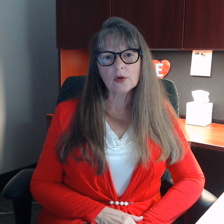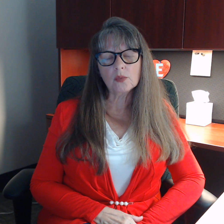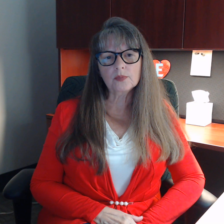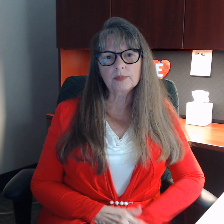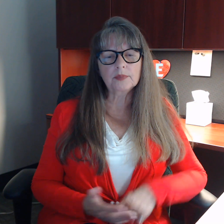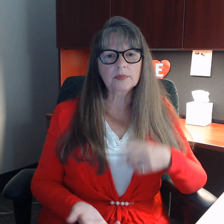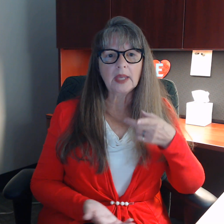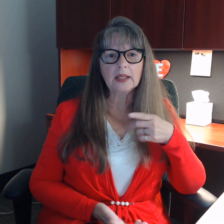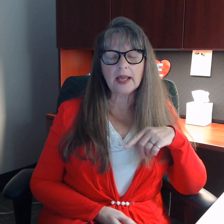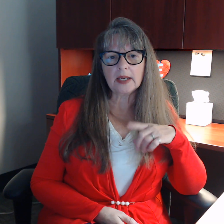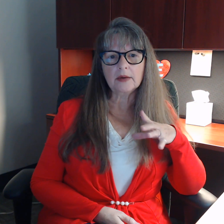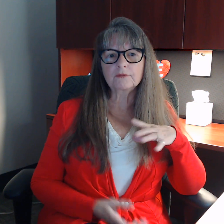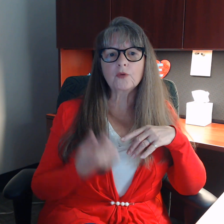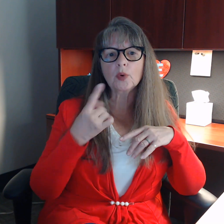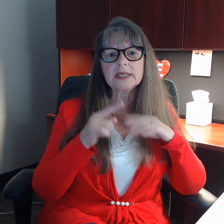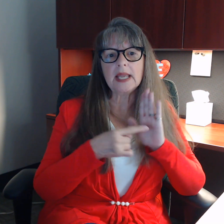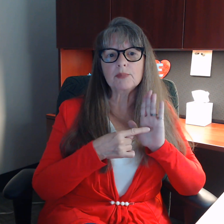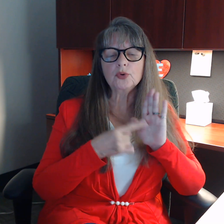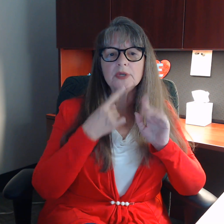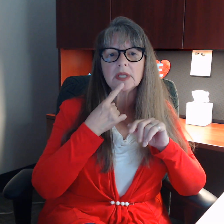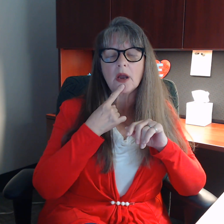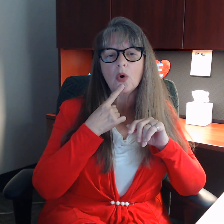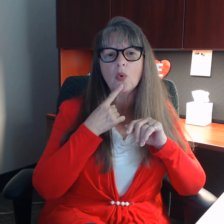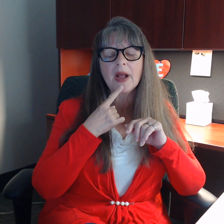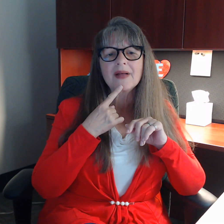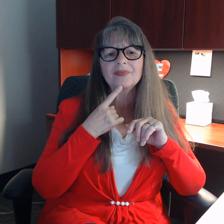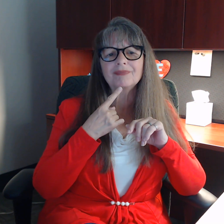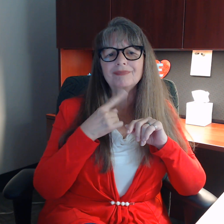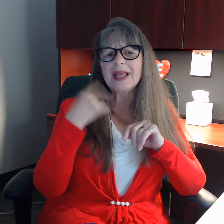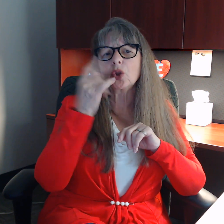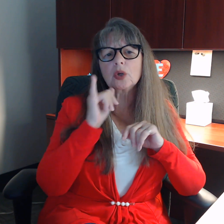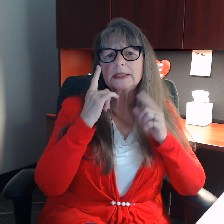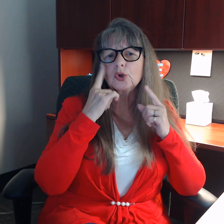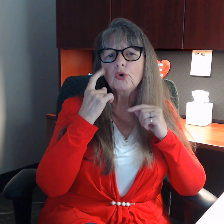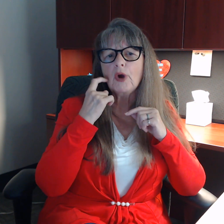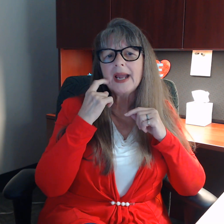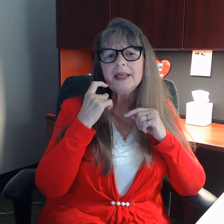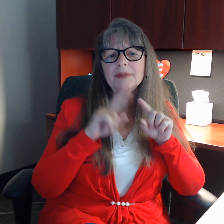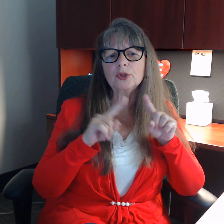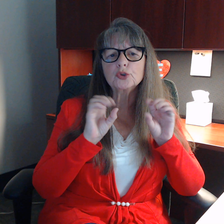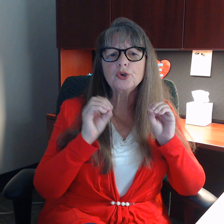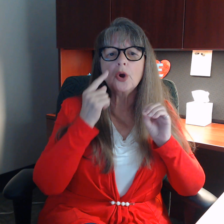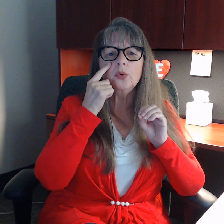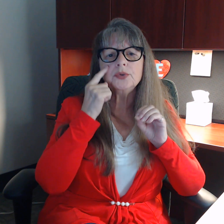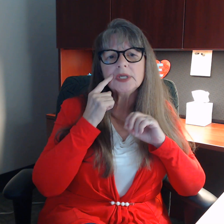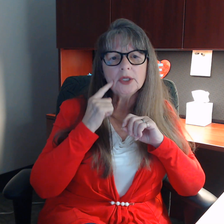So they like, for example, you could say, oh, they look like they're crying, but there's no